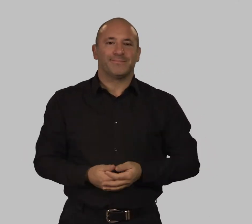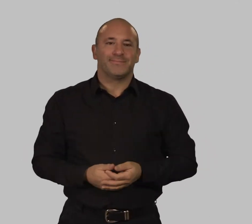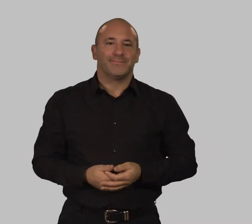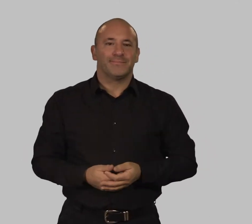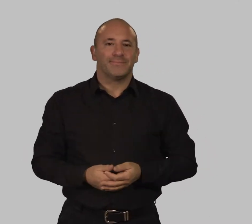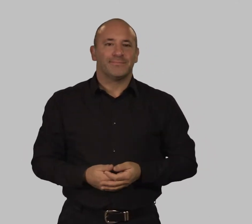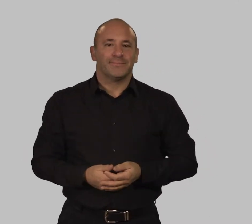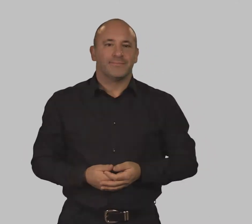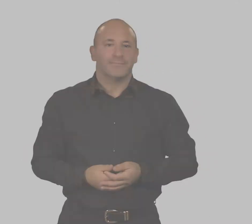choice.